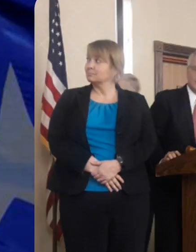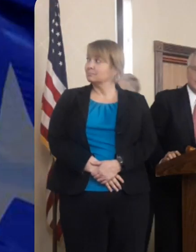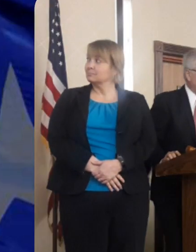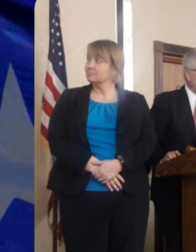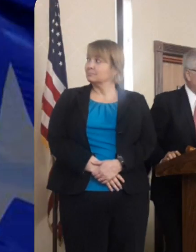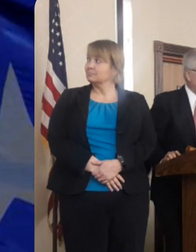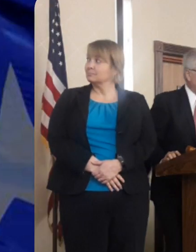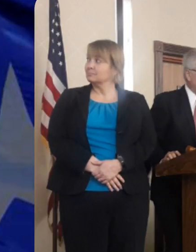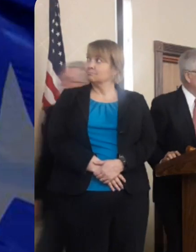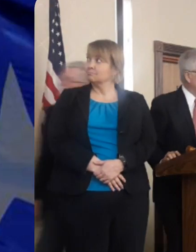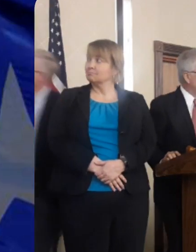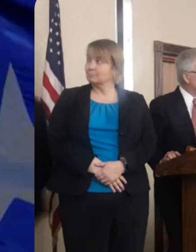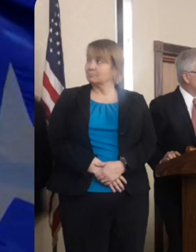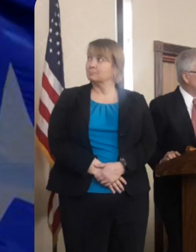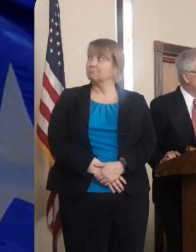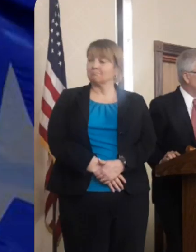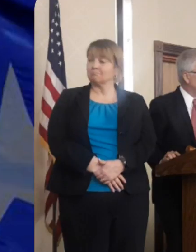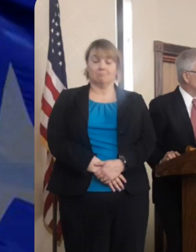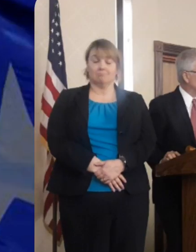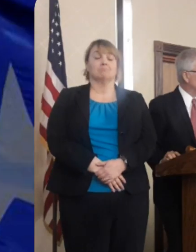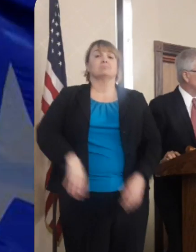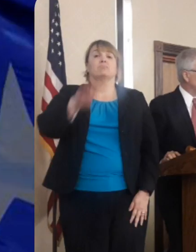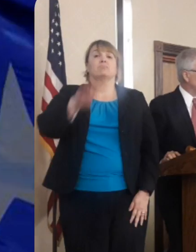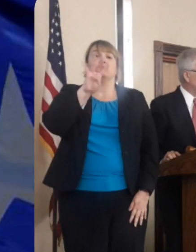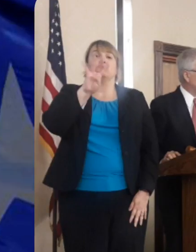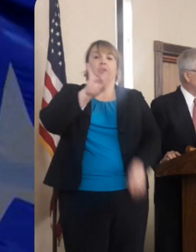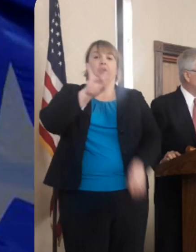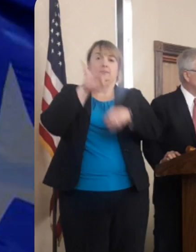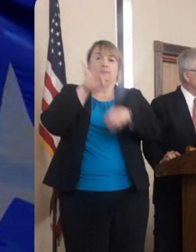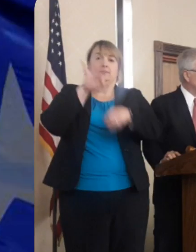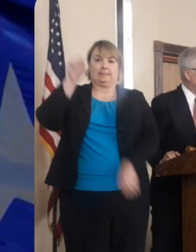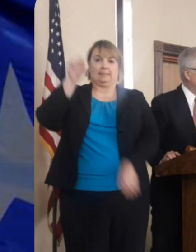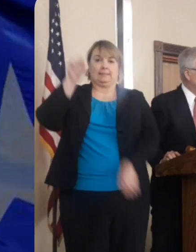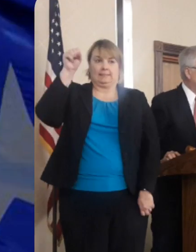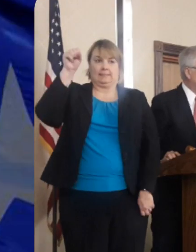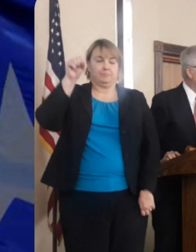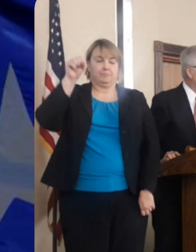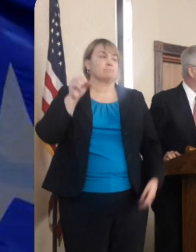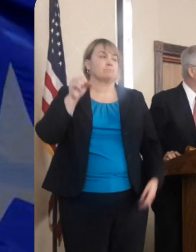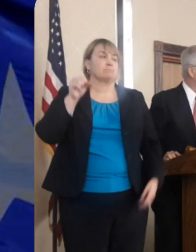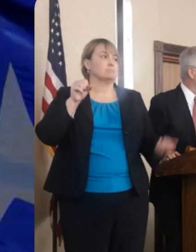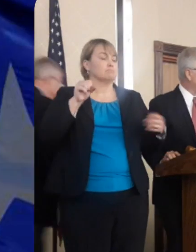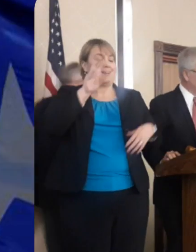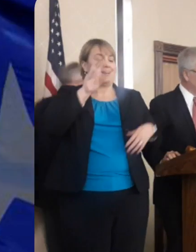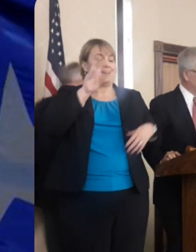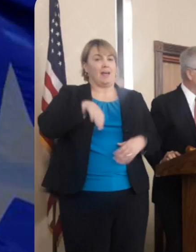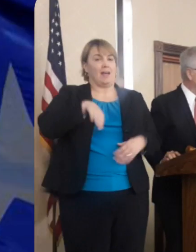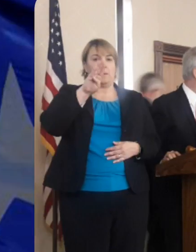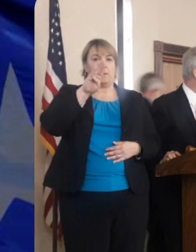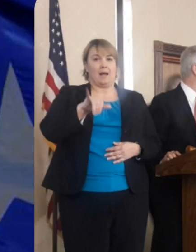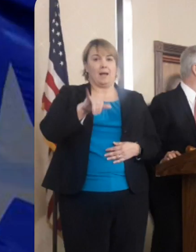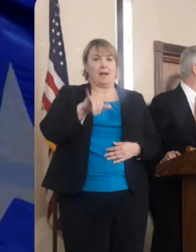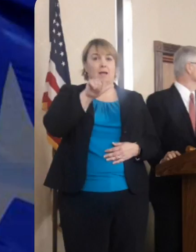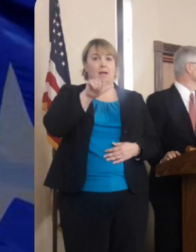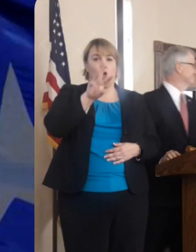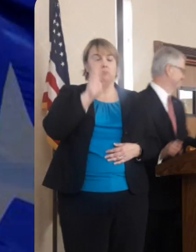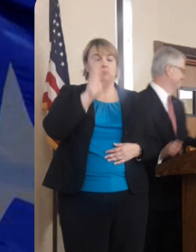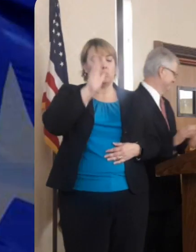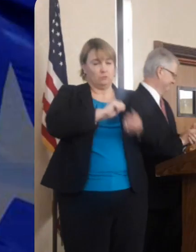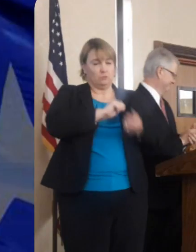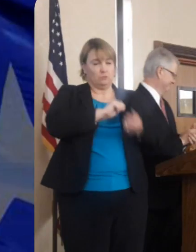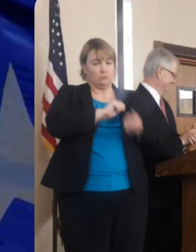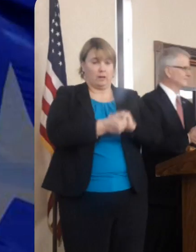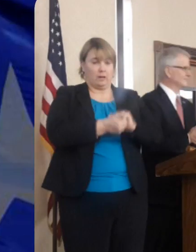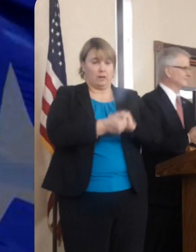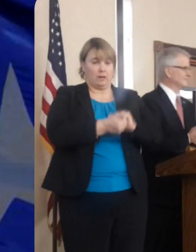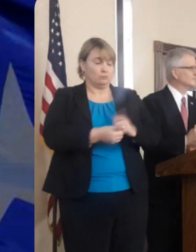And the ayes have it. The rule, the bylaw is amended as amended. Thank you, members. Could